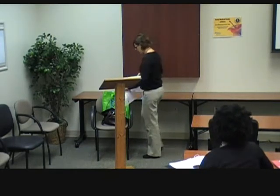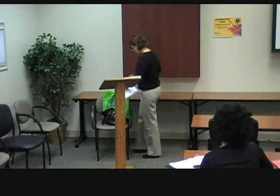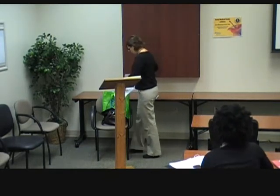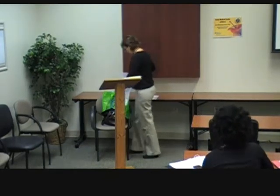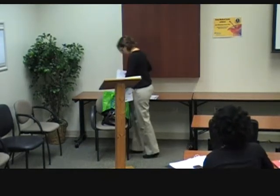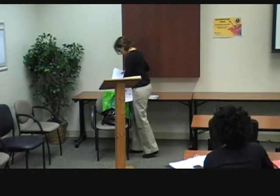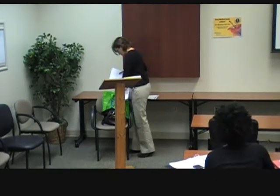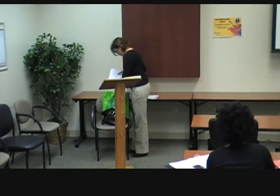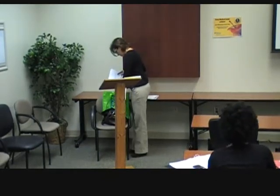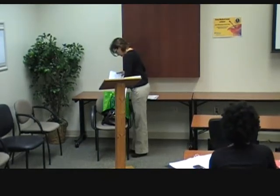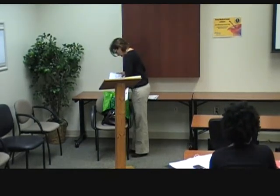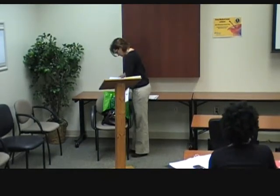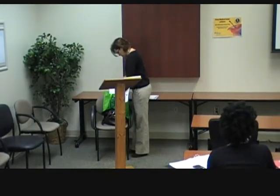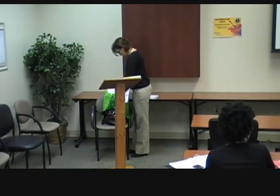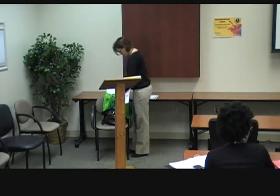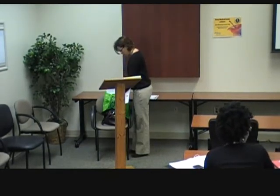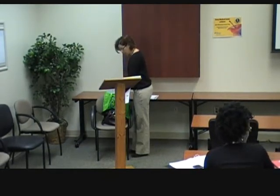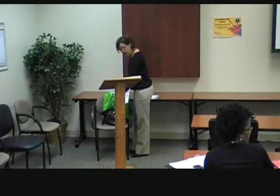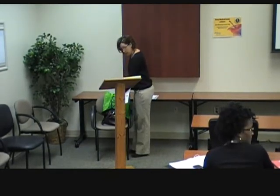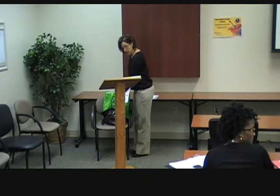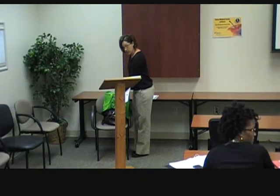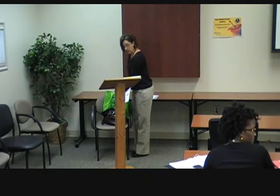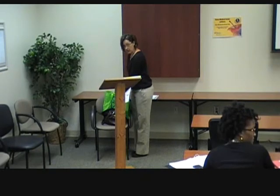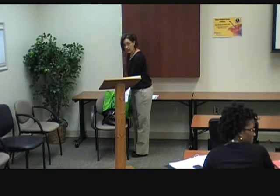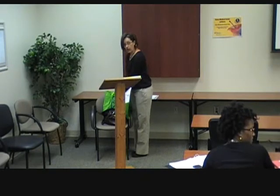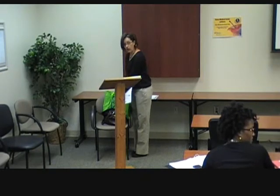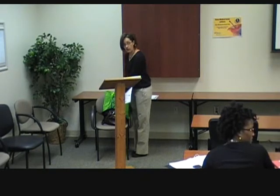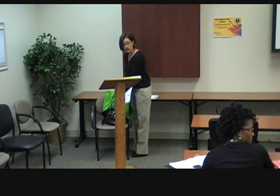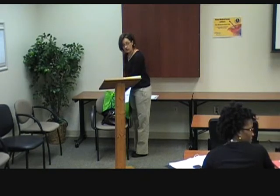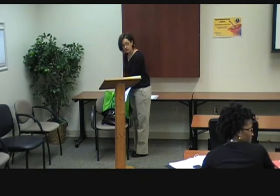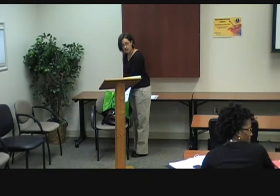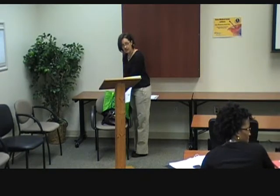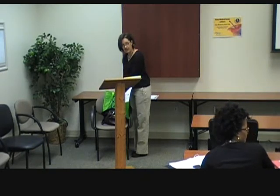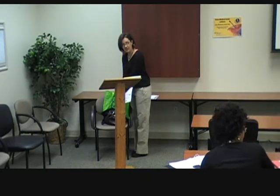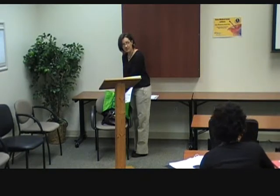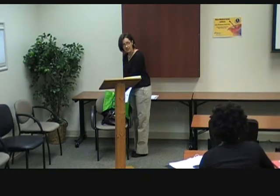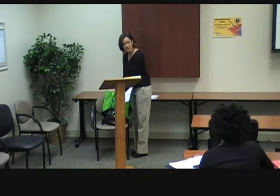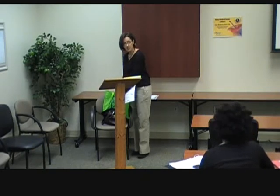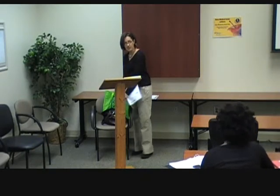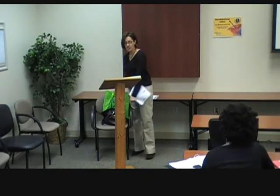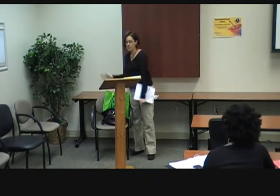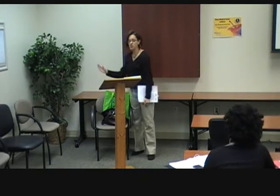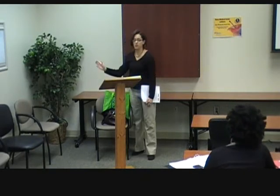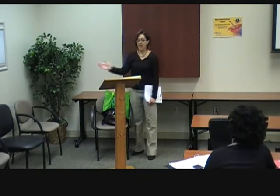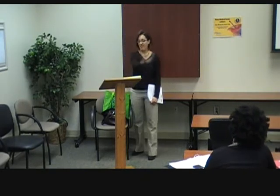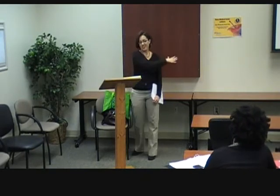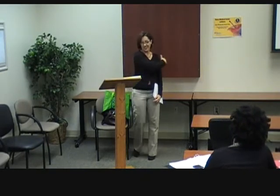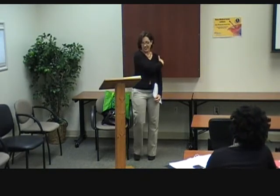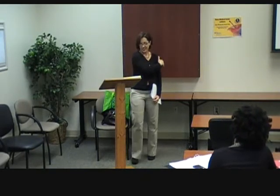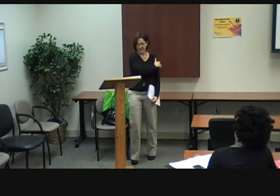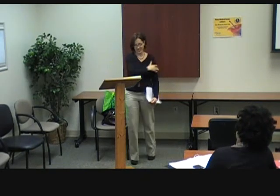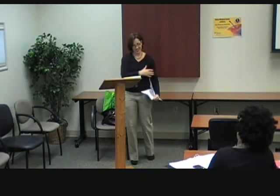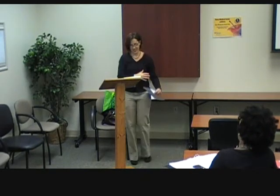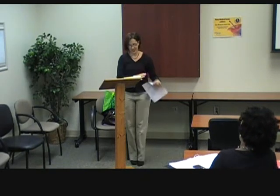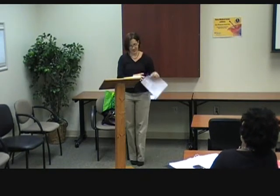When's your due date again? Farrah is excused from everything right now. She's an excuse from everything. 19.